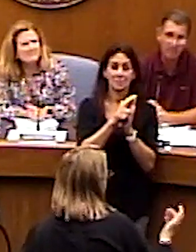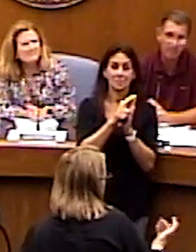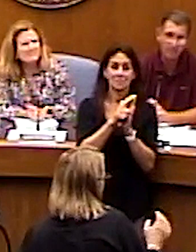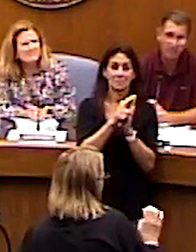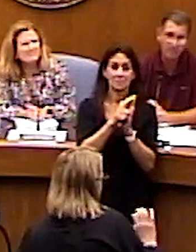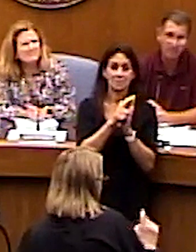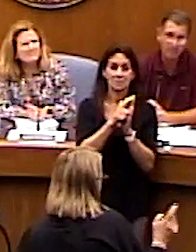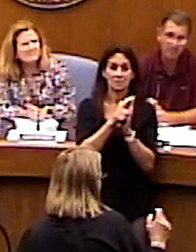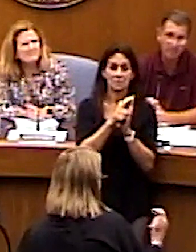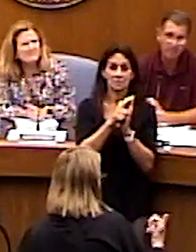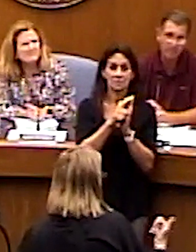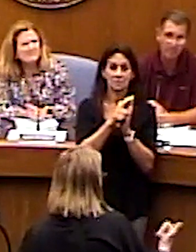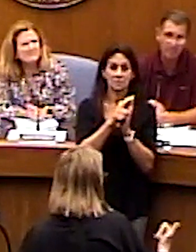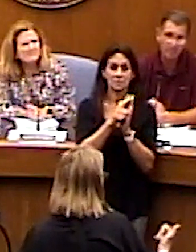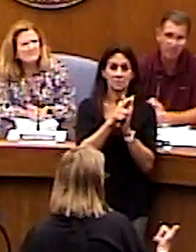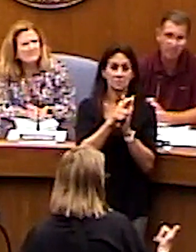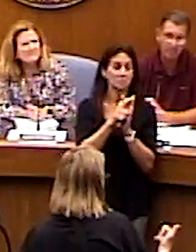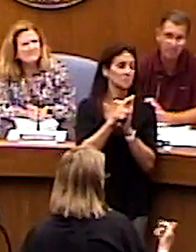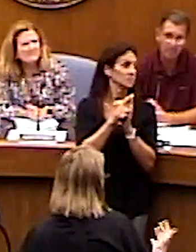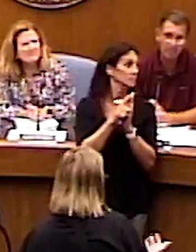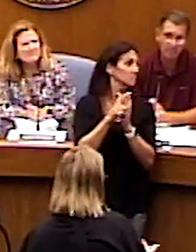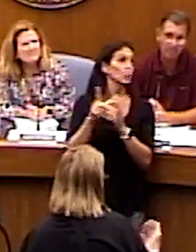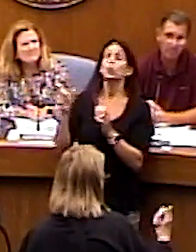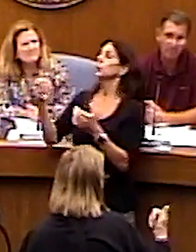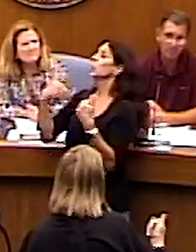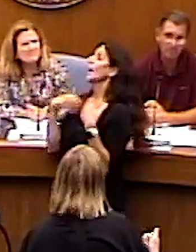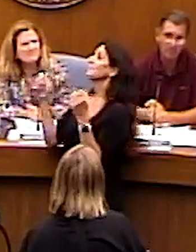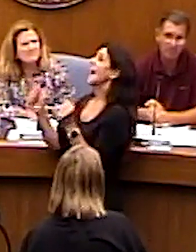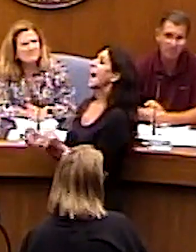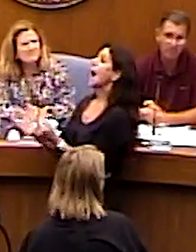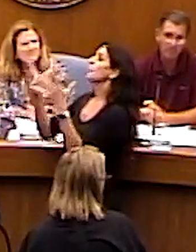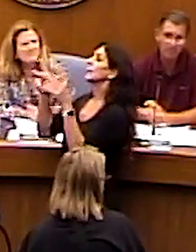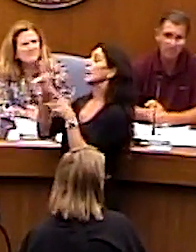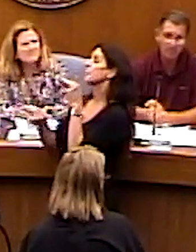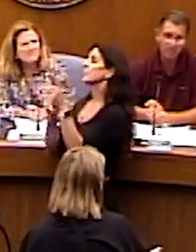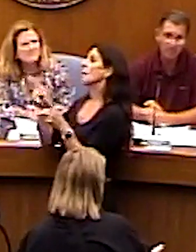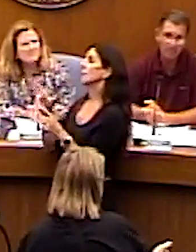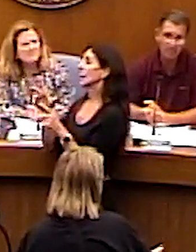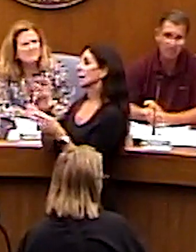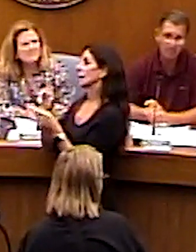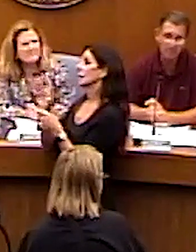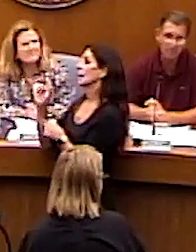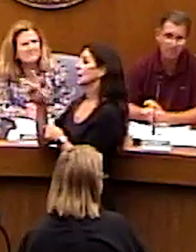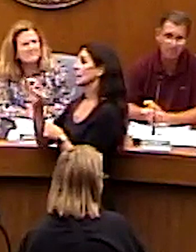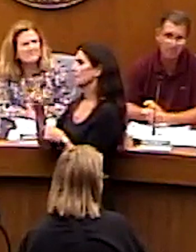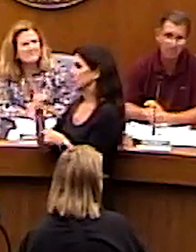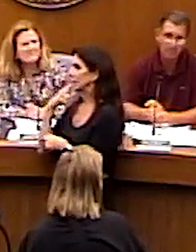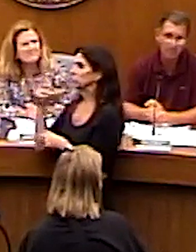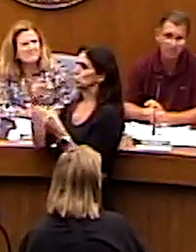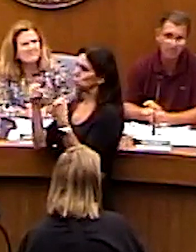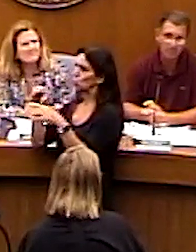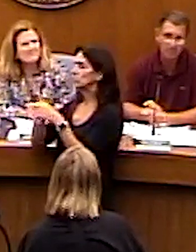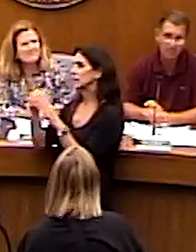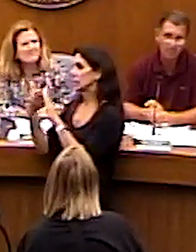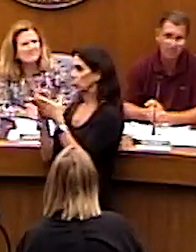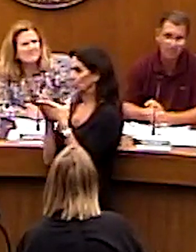Yes. You have how many public accommodations, stores in this community?